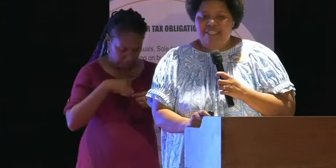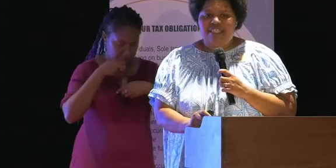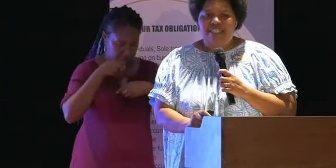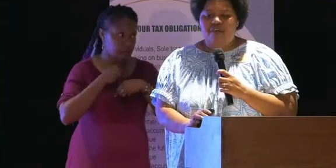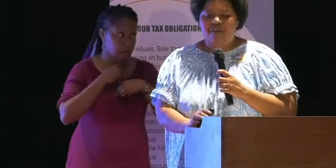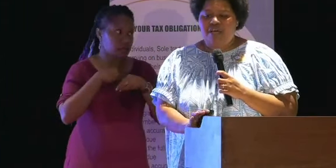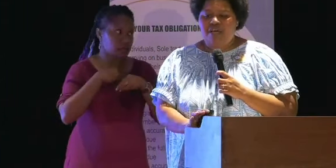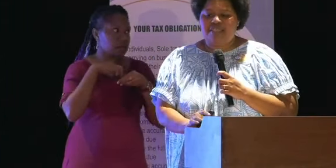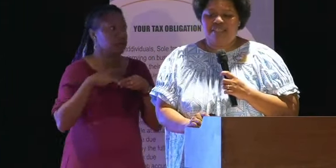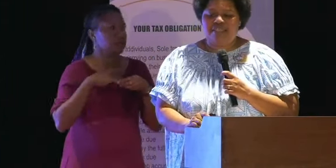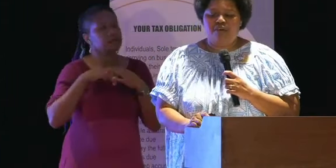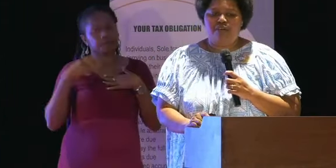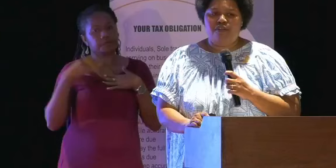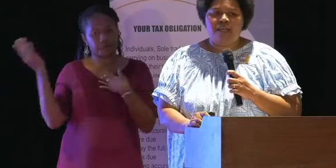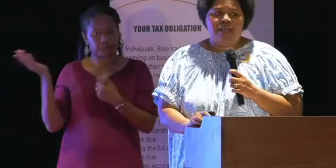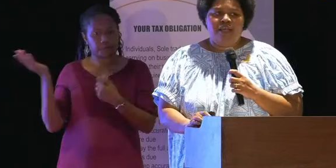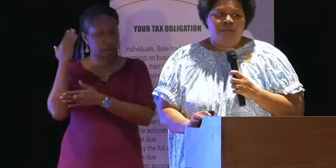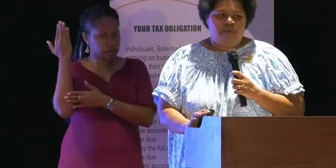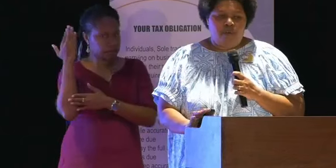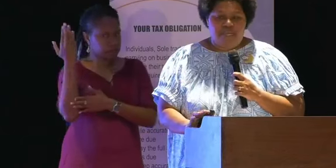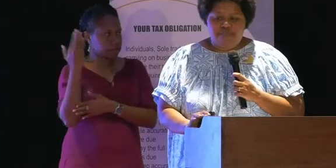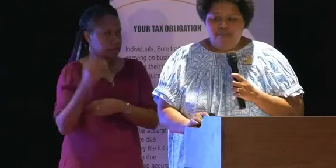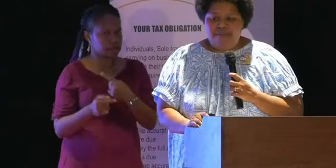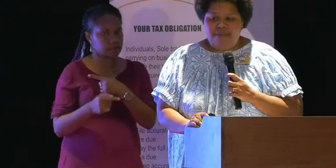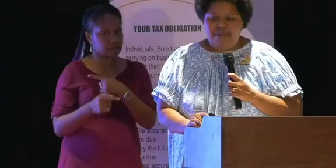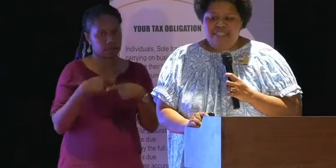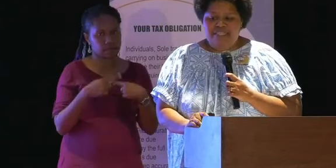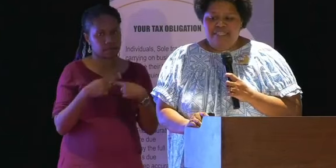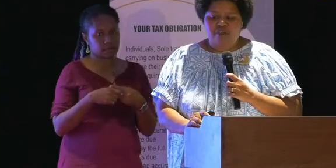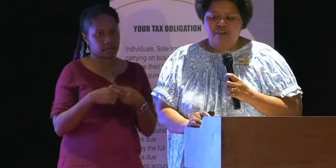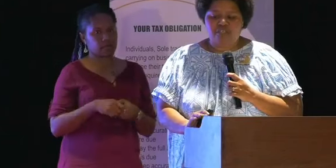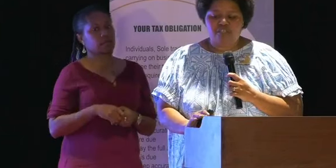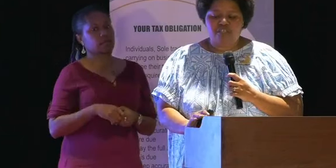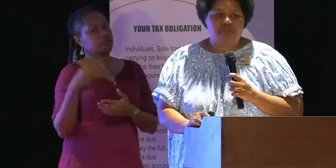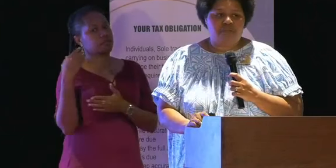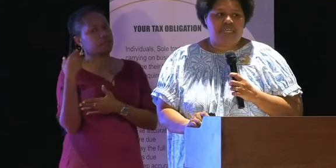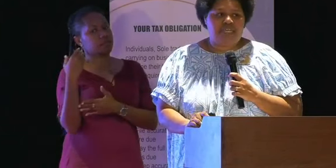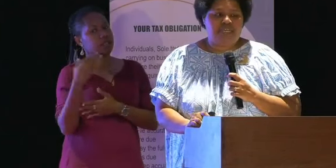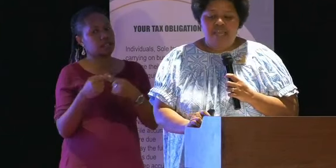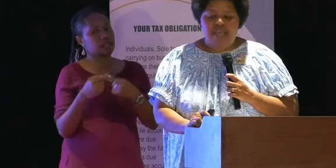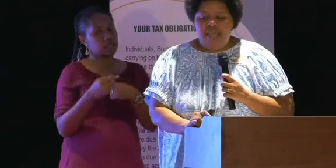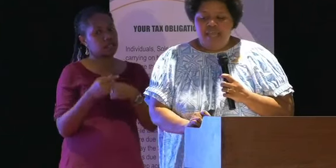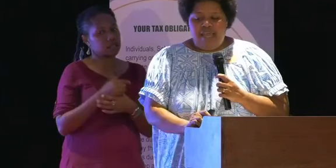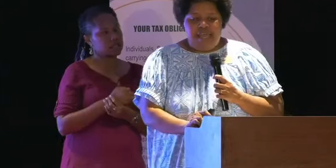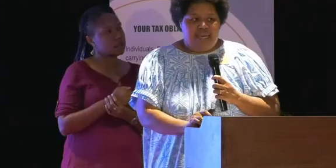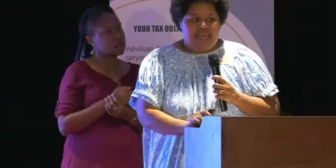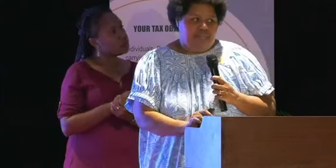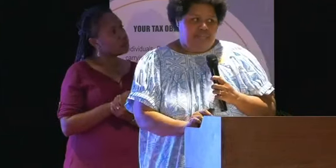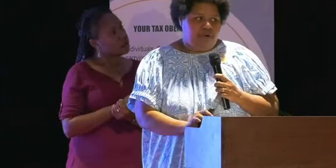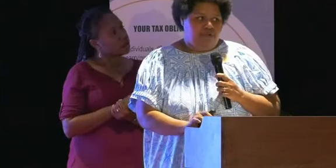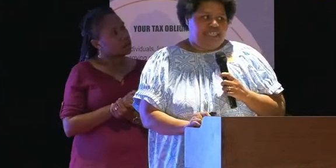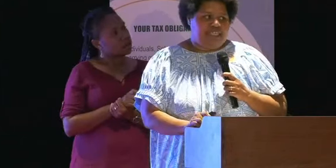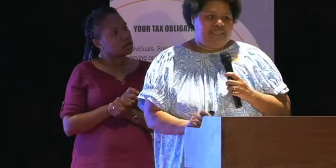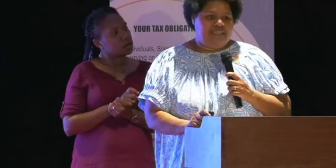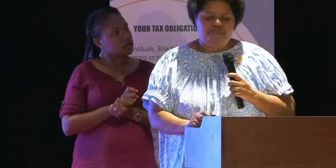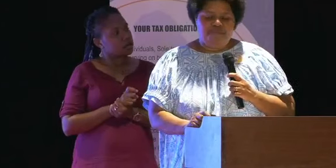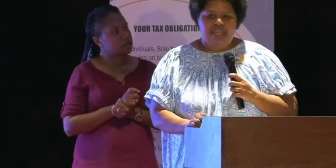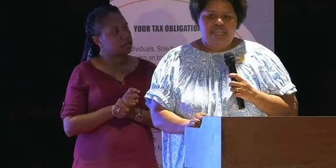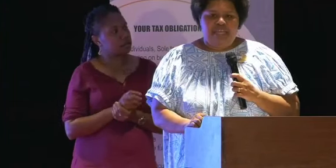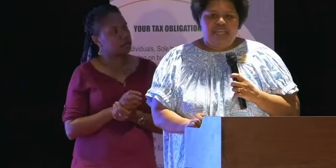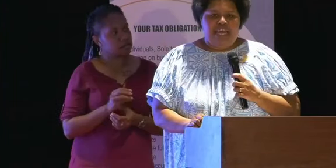the presentation focus is on request for amendments, objection process, and appeal